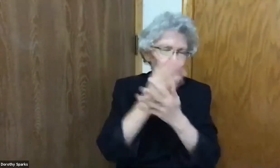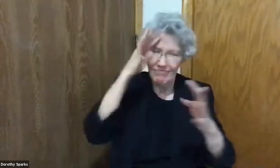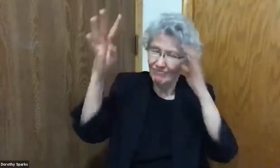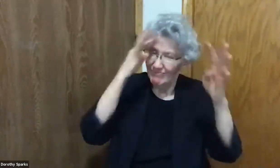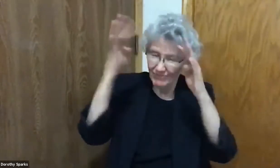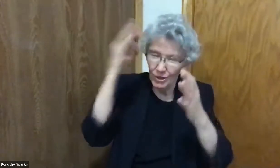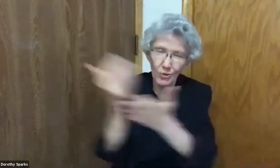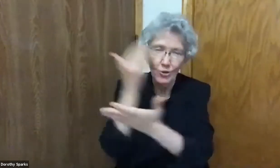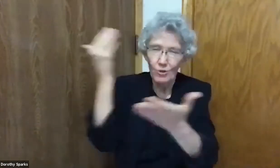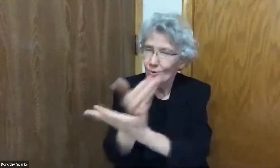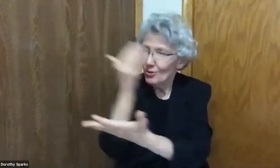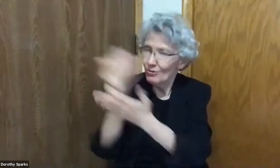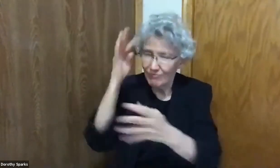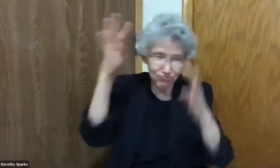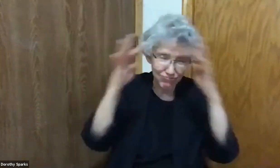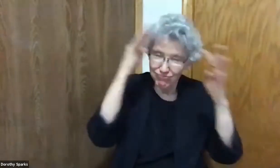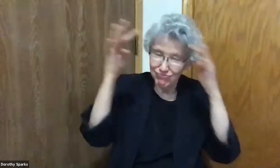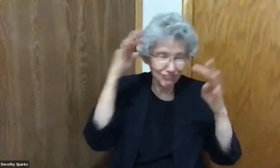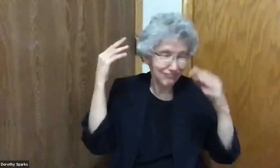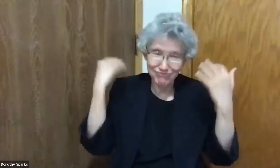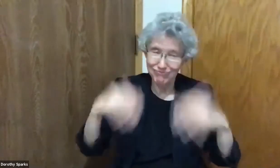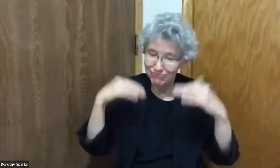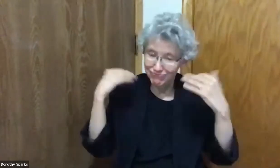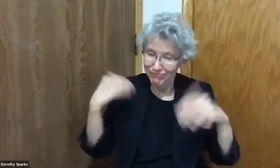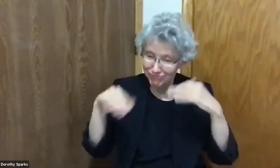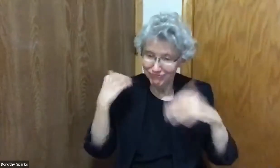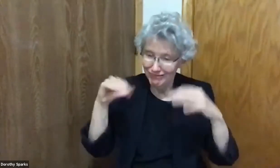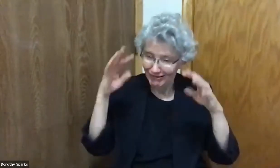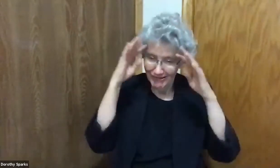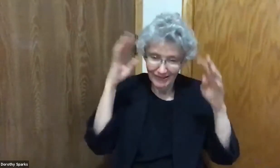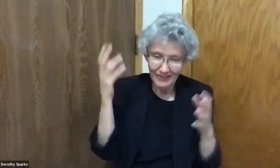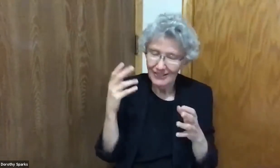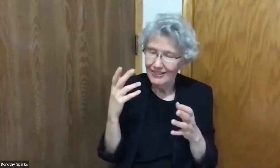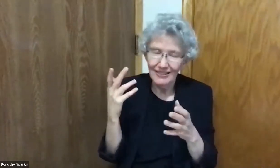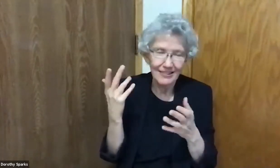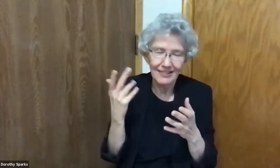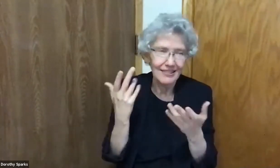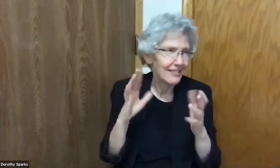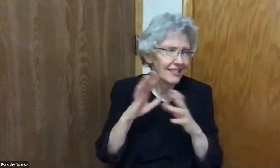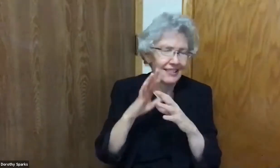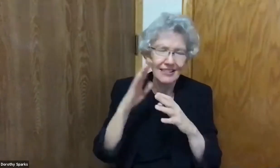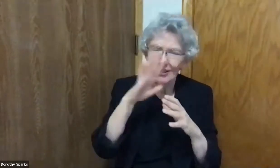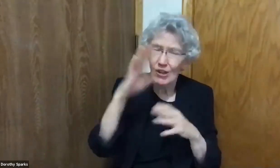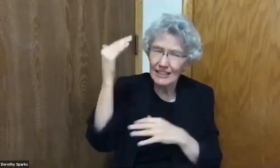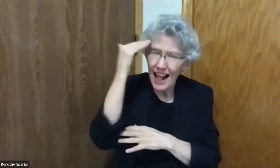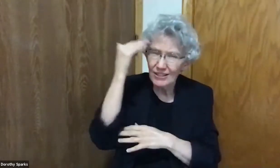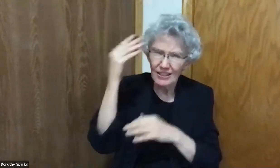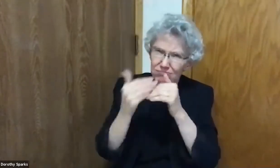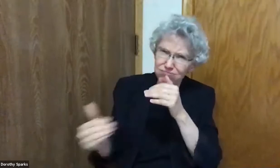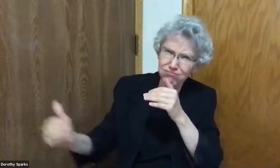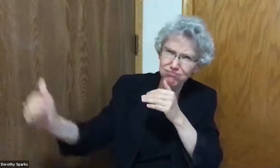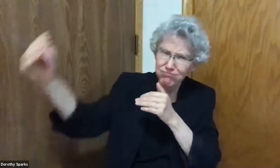I am sure that you have witnessed a lot of new creativity that's taken place in this world,